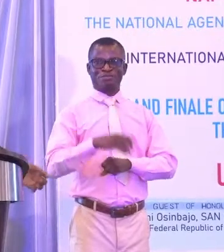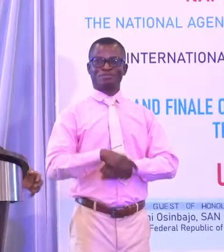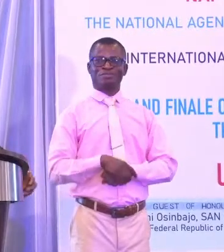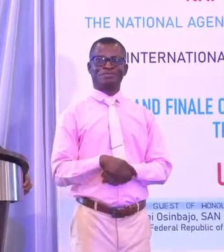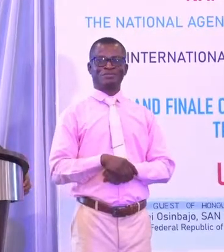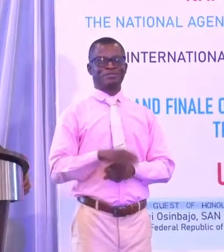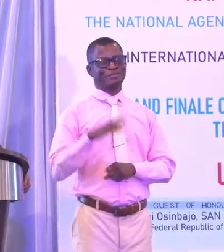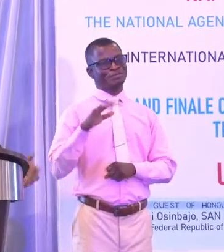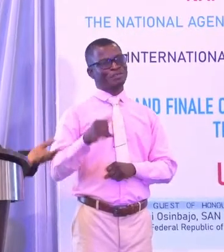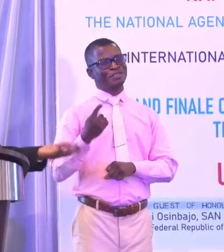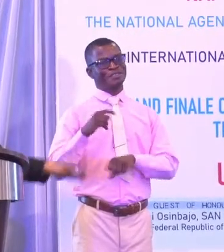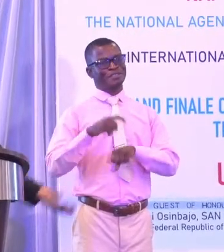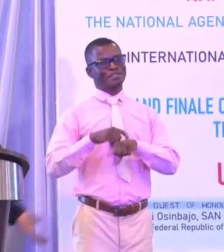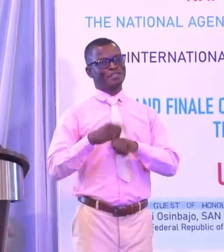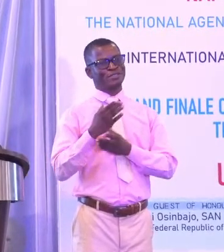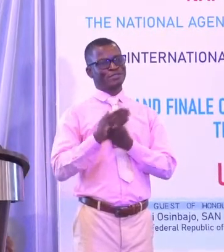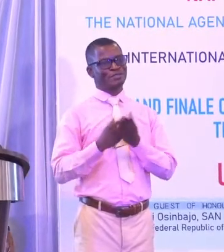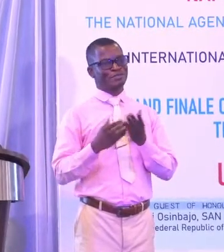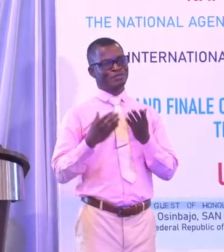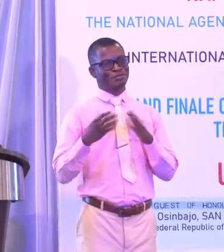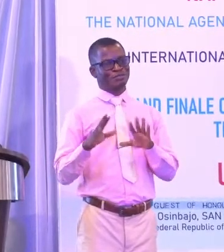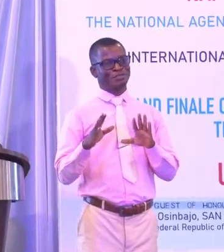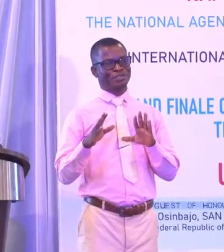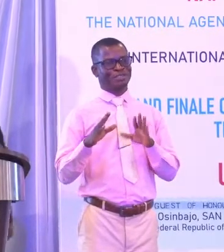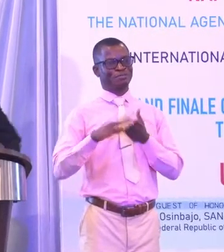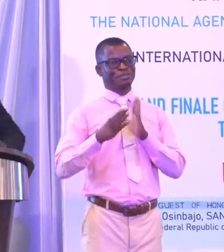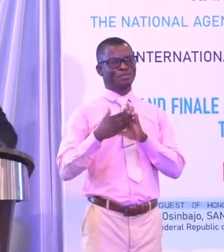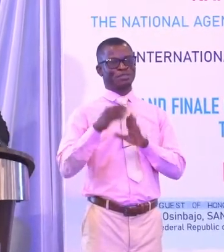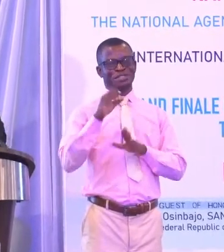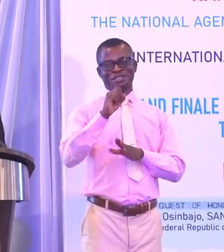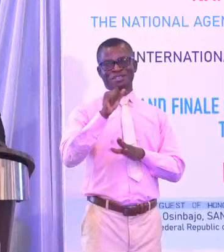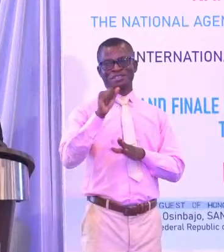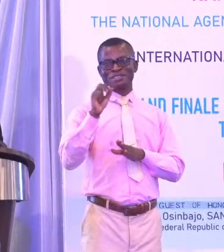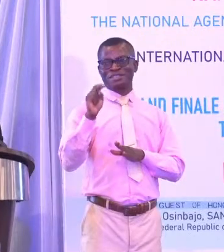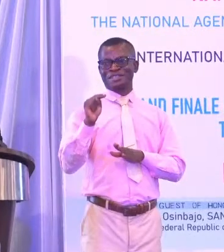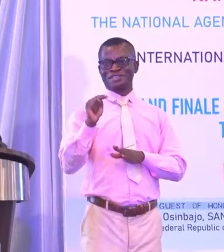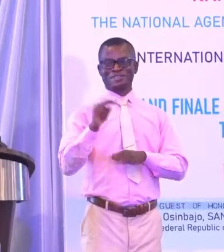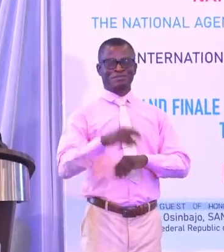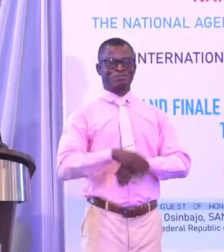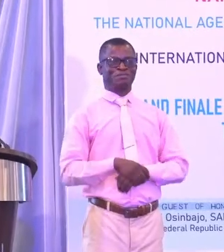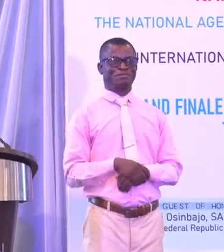by the time somebody can graduate from that school as a senior advocate.